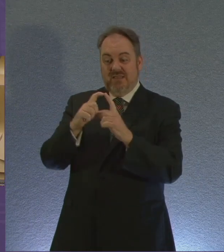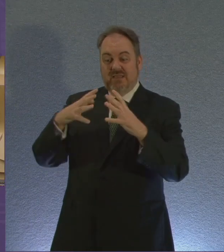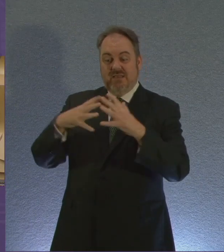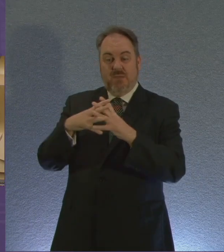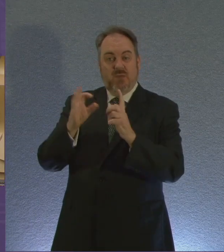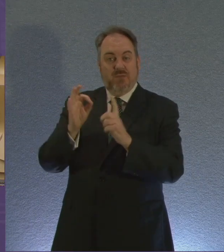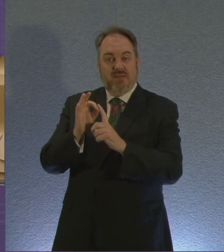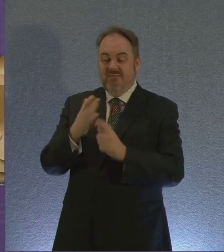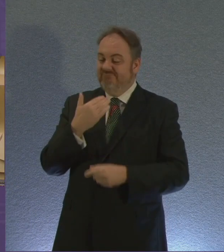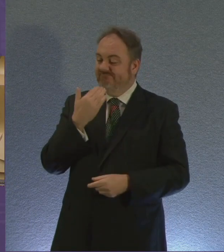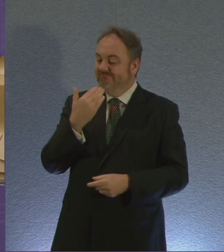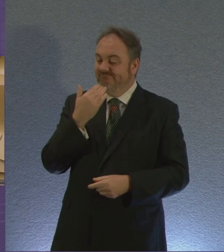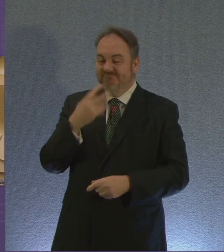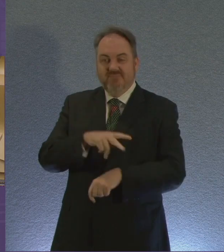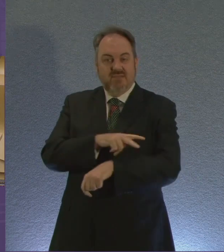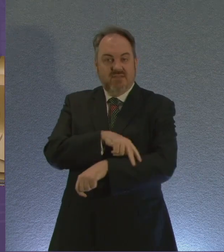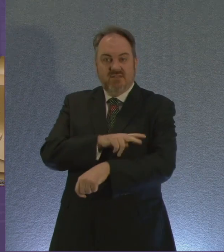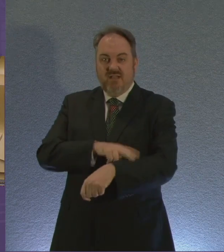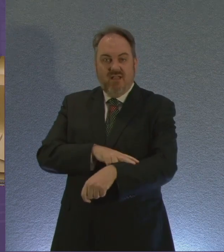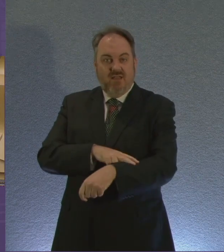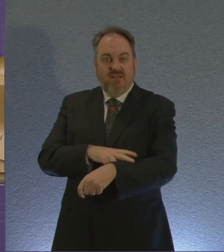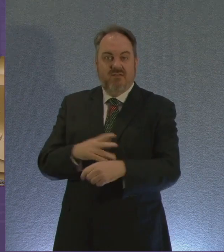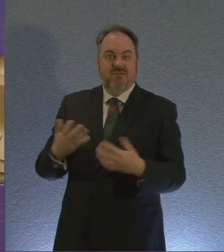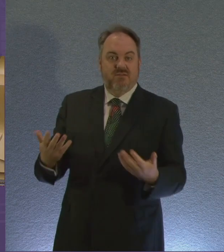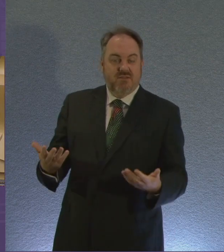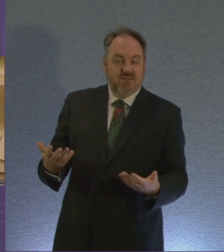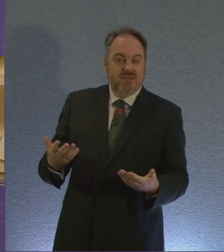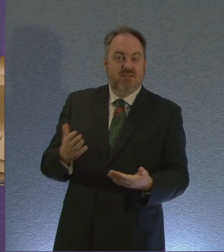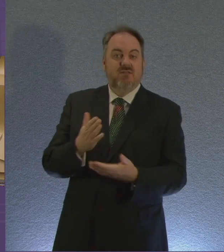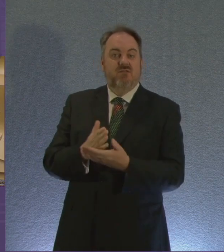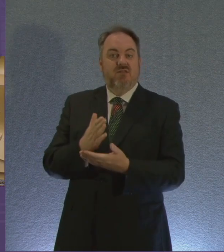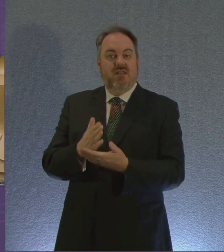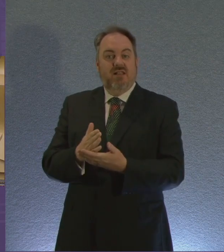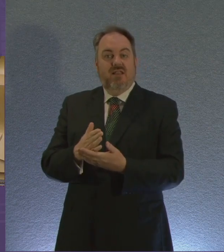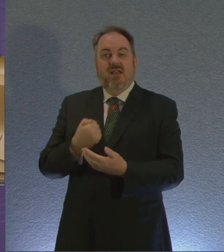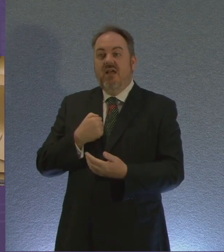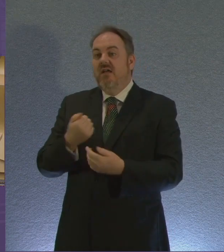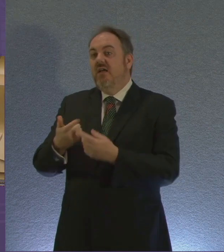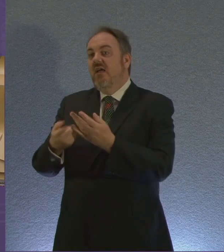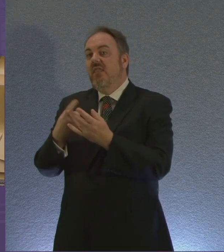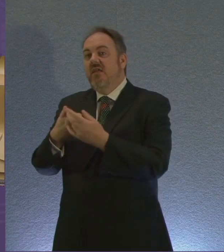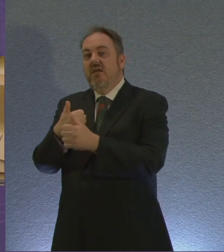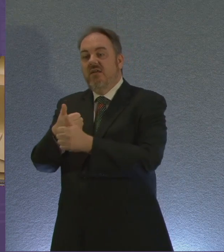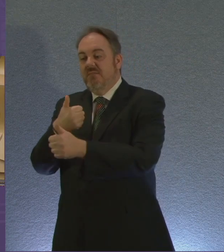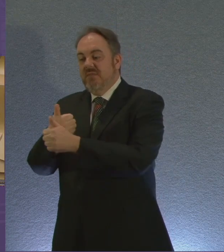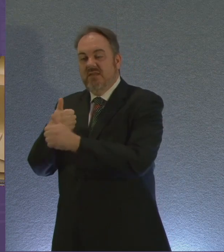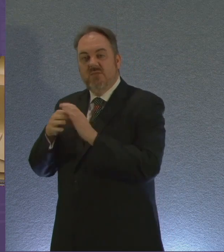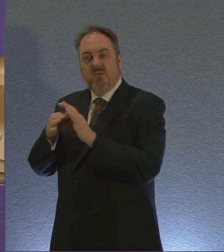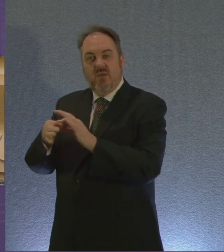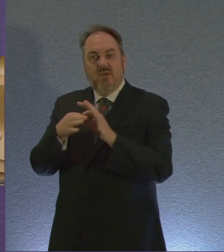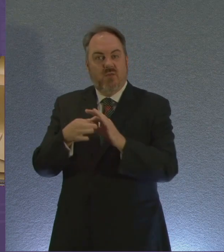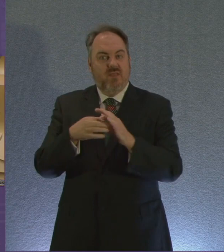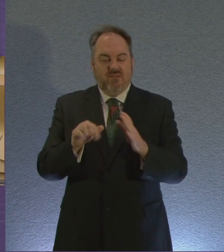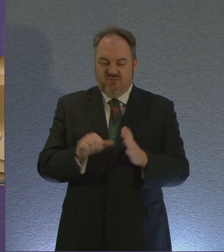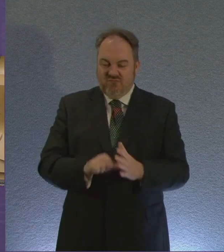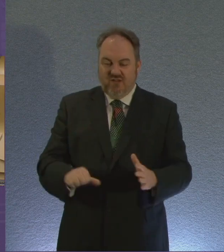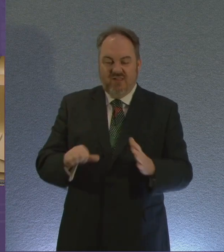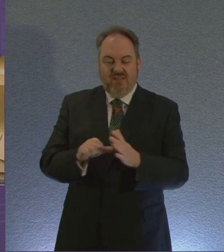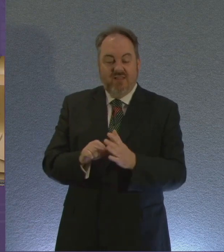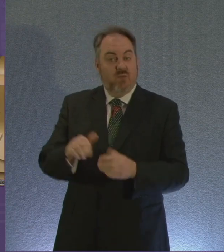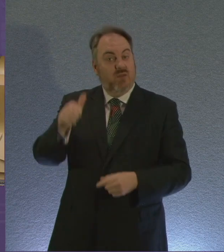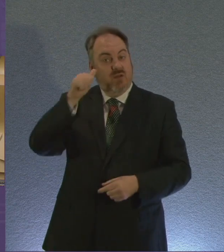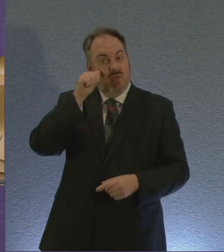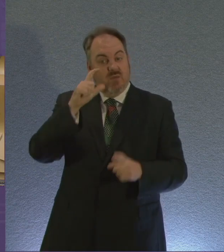are necessary to this joint programme of work, and to our suppliers and contractors. As members will know, the DWP are also